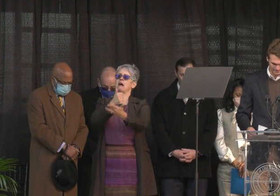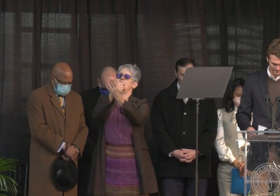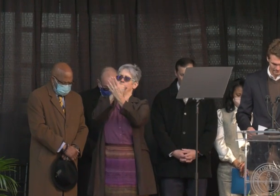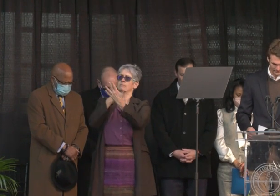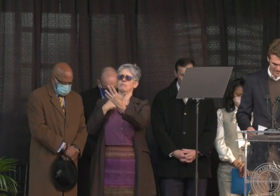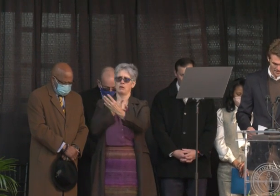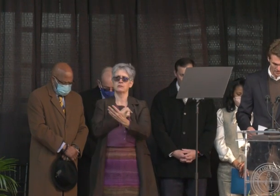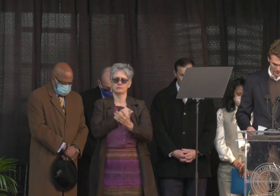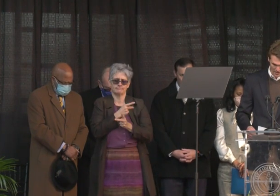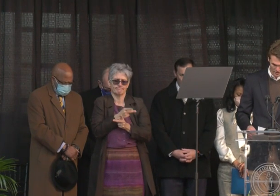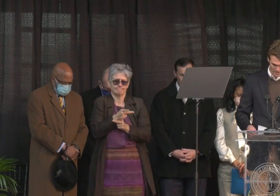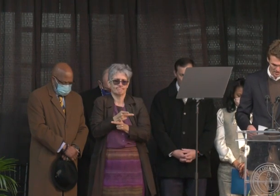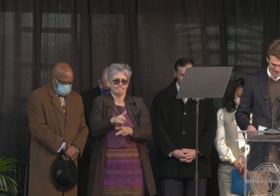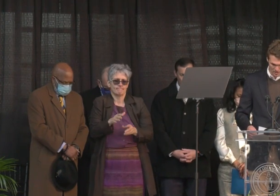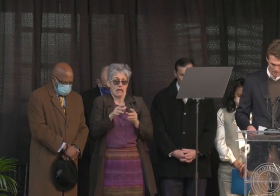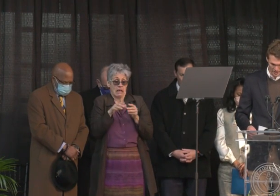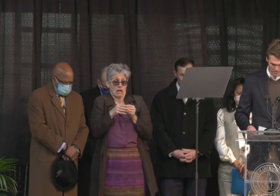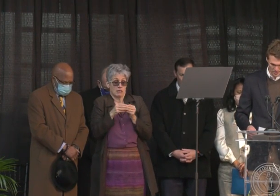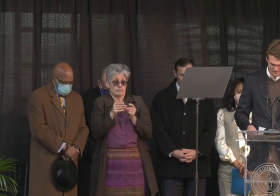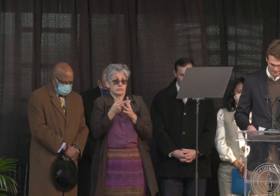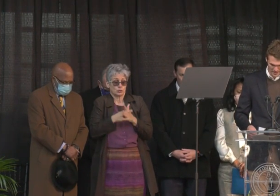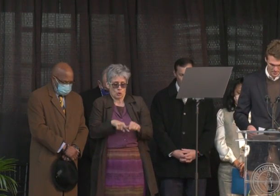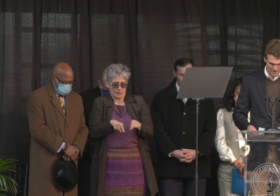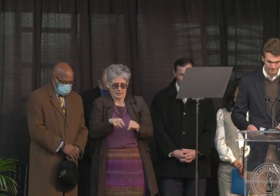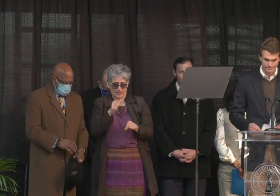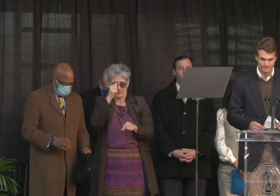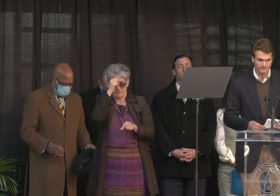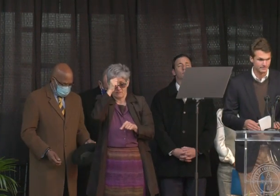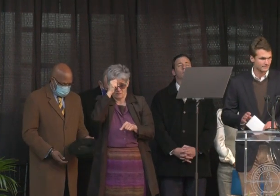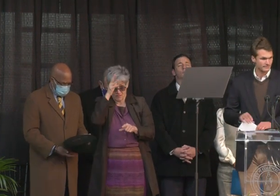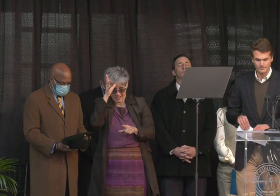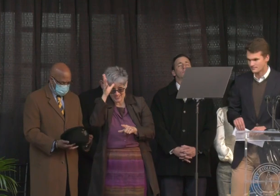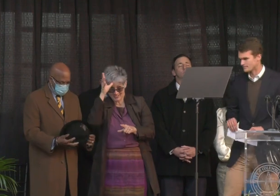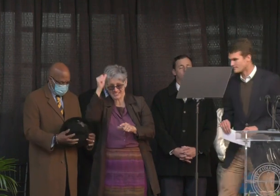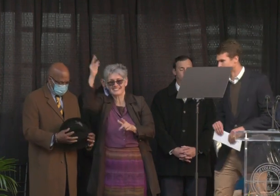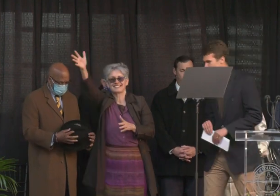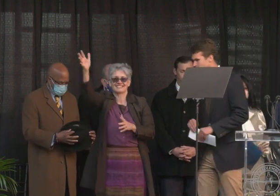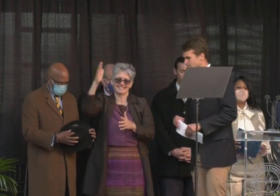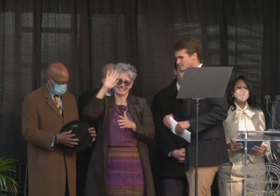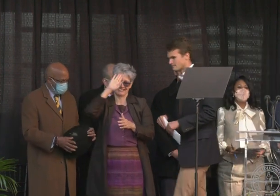Columbia. In the name of the Father, Son, and Holy Ghost, amen.